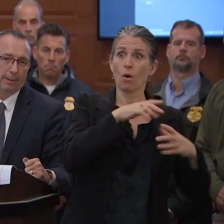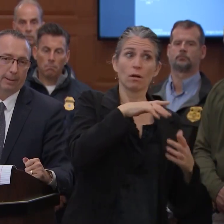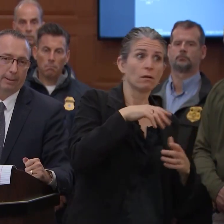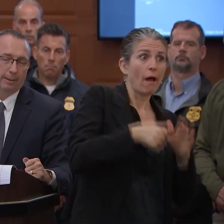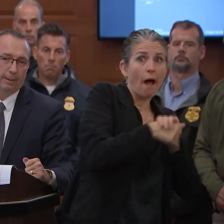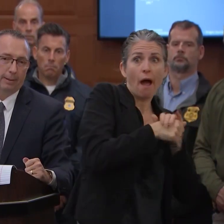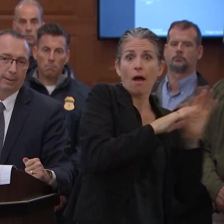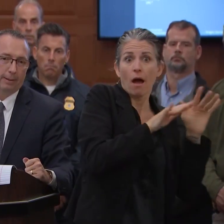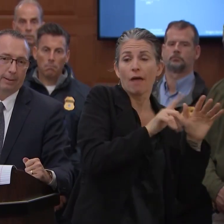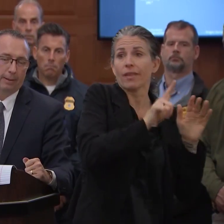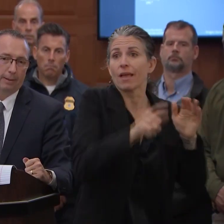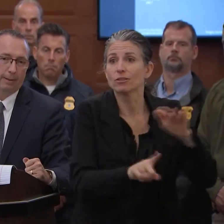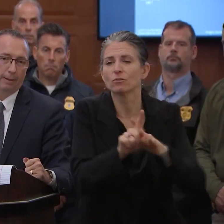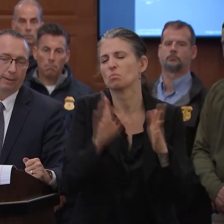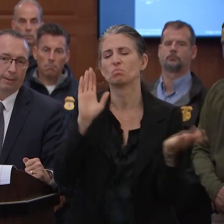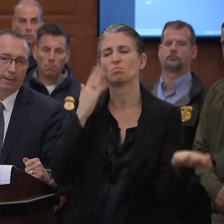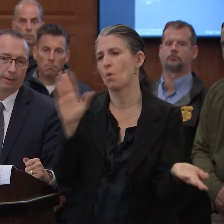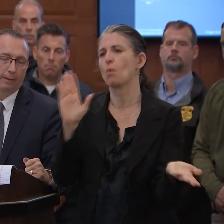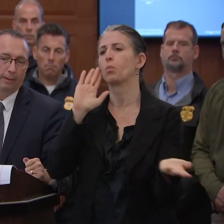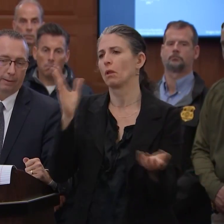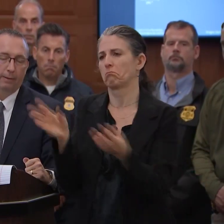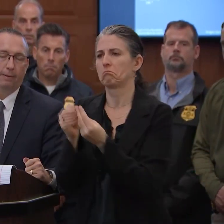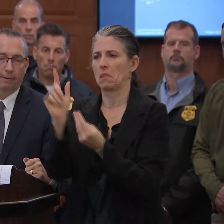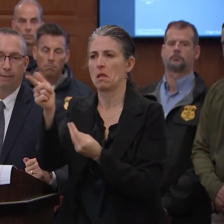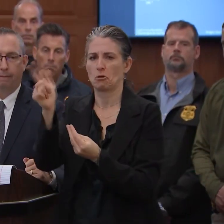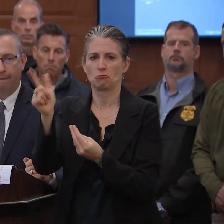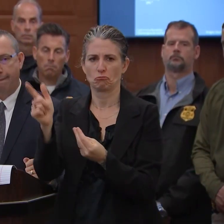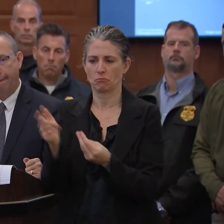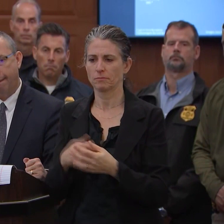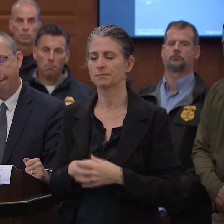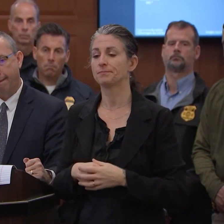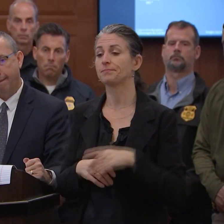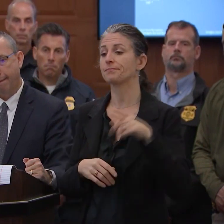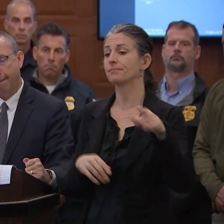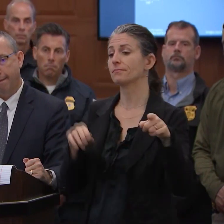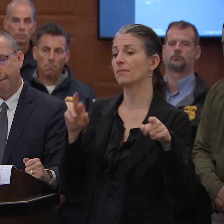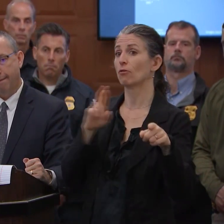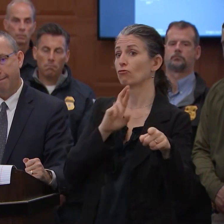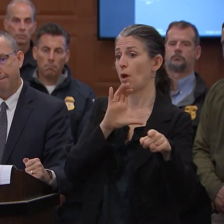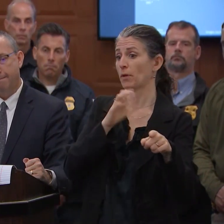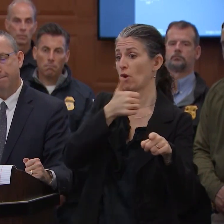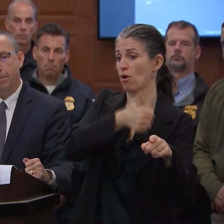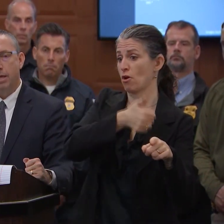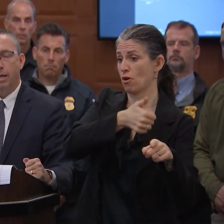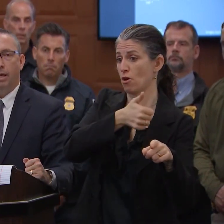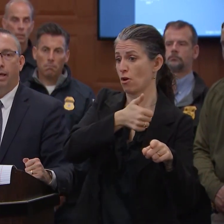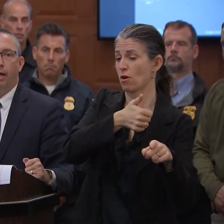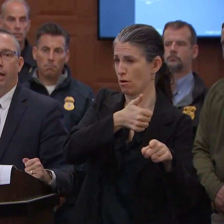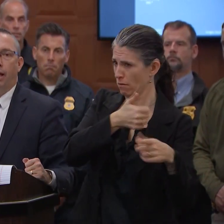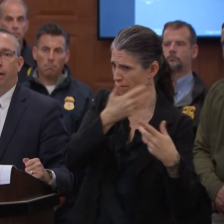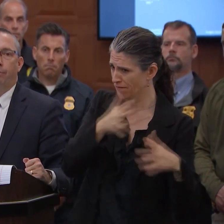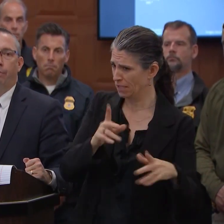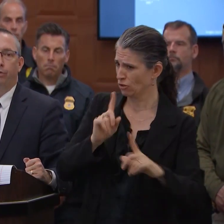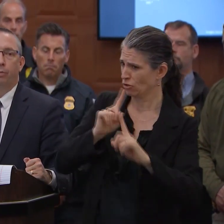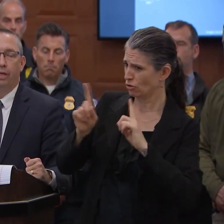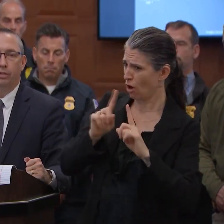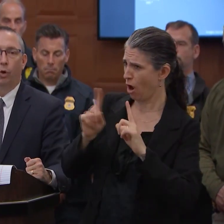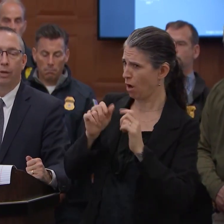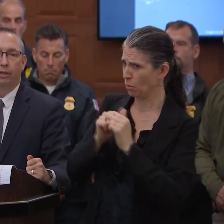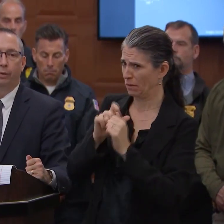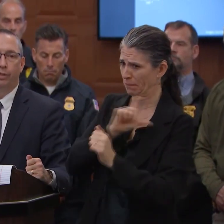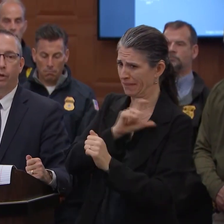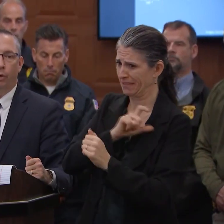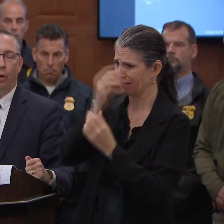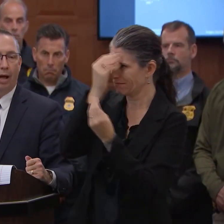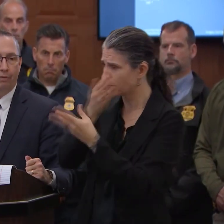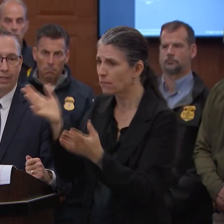prior interaction with law enforcement in the area in the days or weeks or months leading up to this tragedy? Somebody has told me